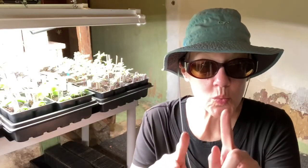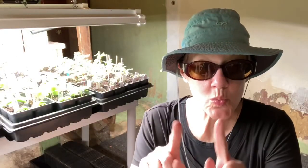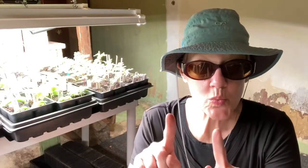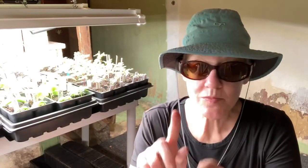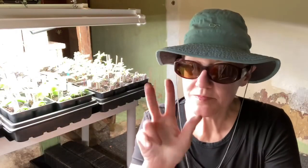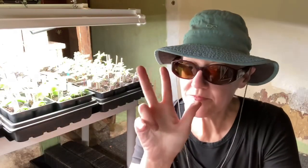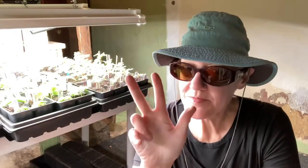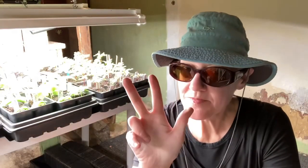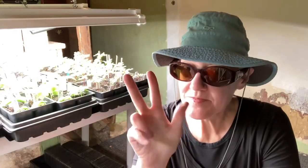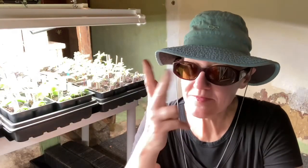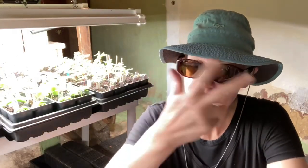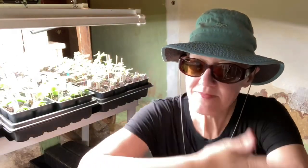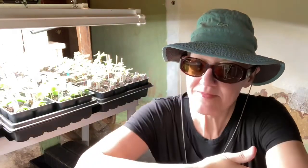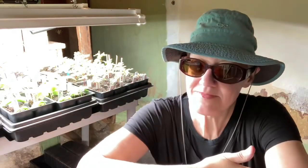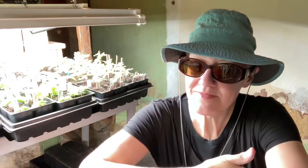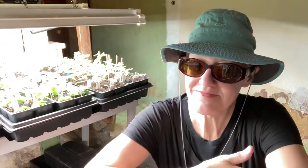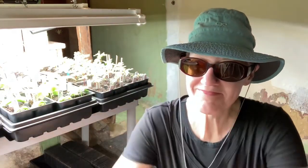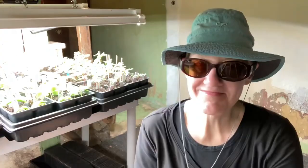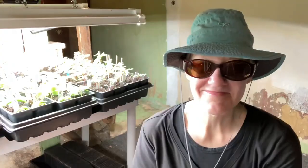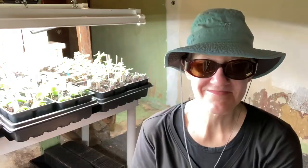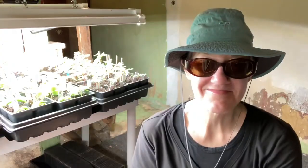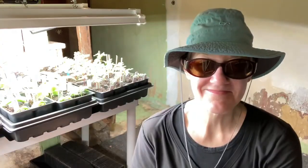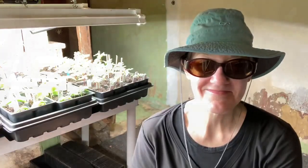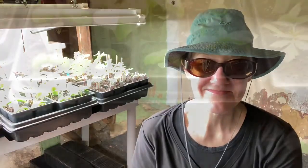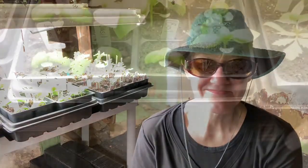They germinated in 3 days.